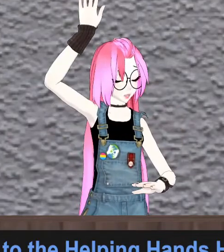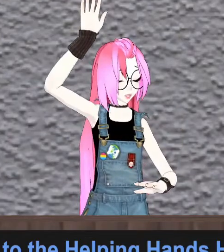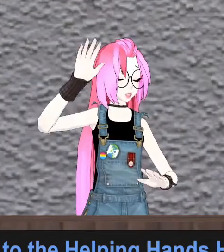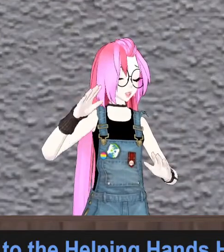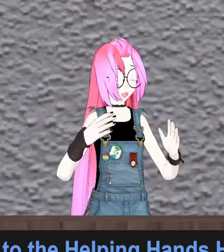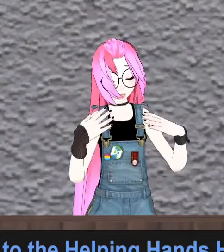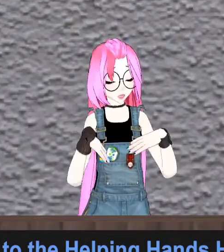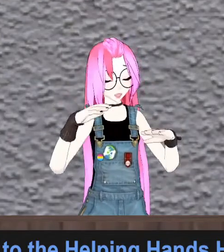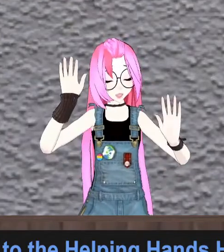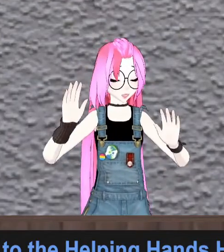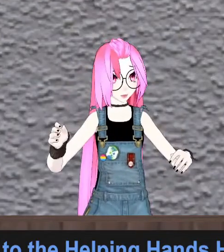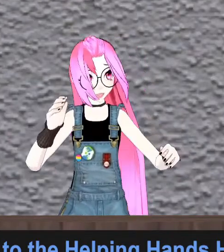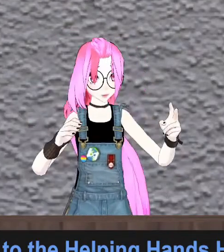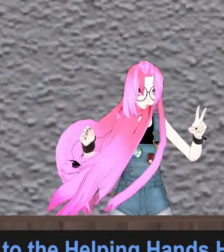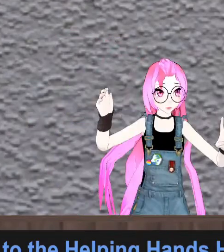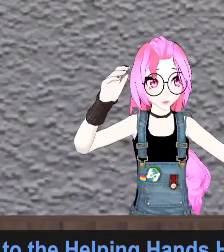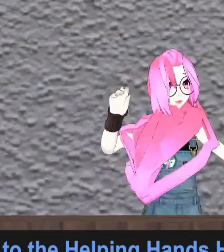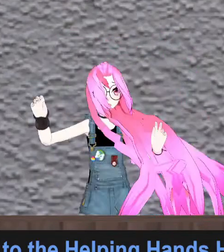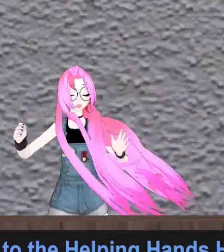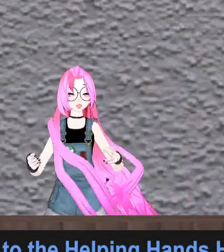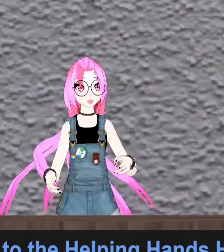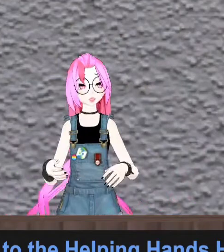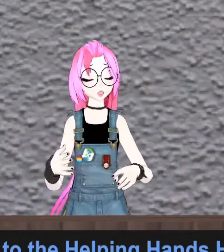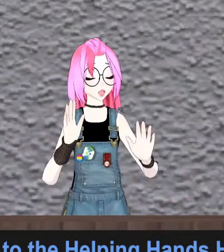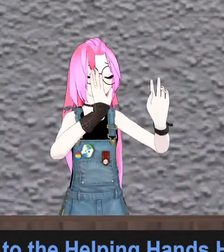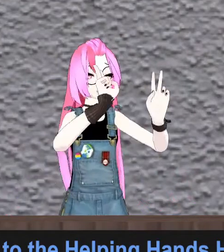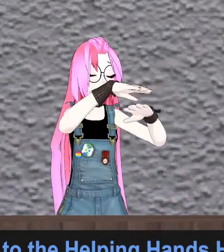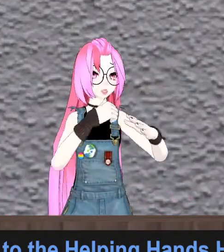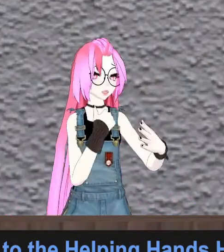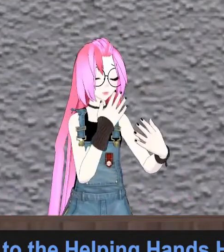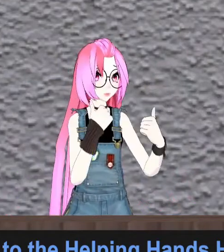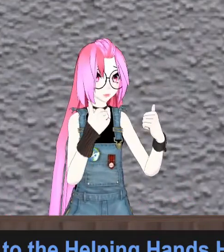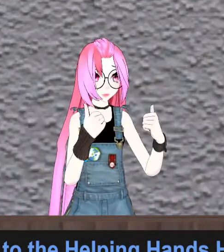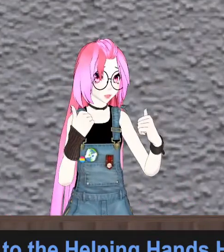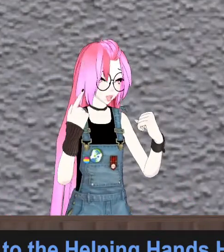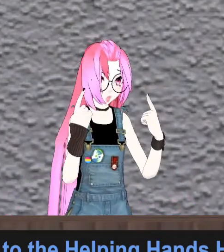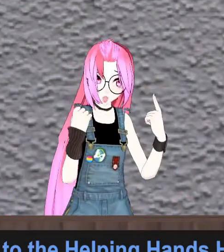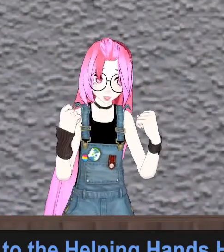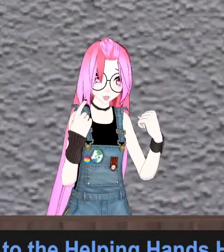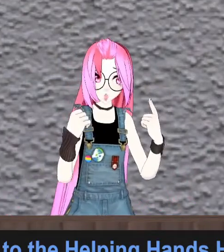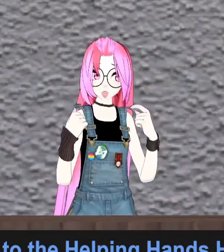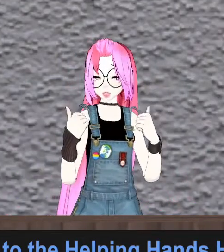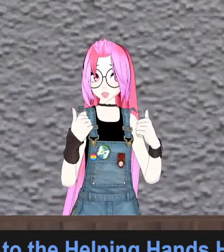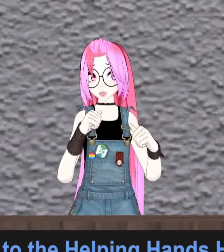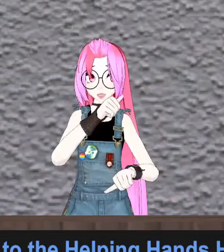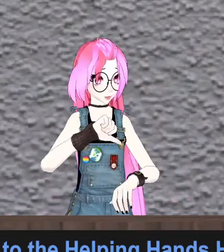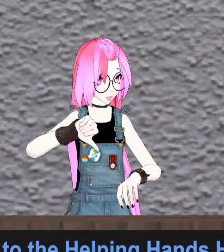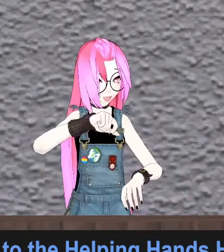raise your hand. If you don't have hands, like, woo, go like that, and I'll call on you, and it's fine. I totally want you guys to feel like you can ask me any